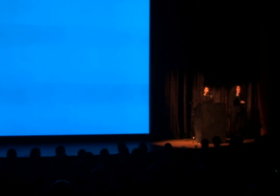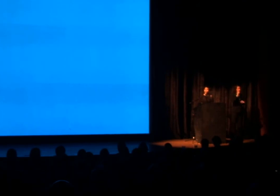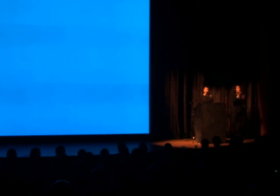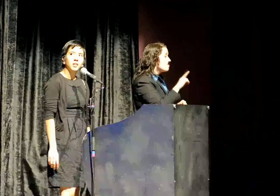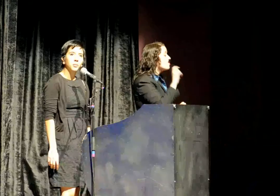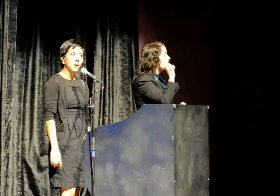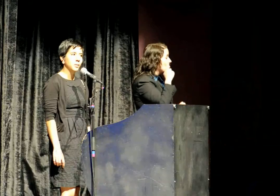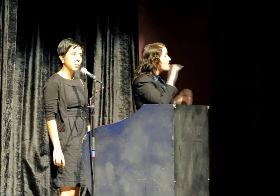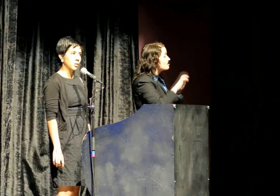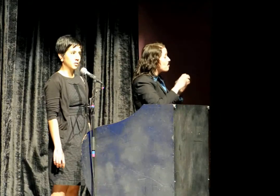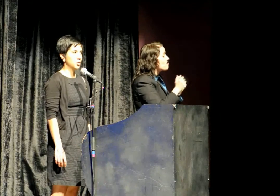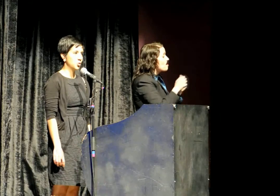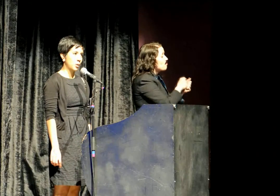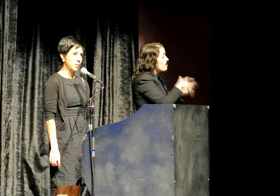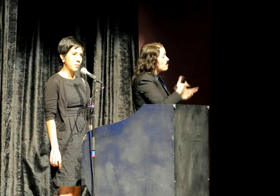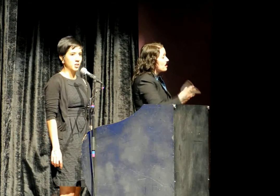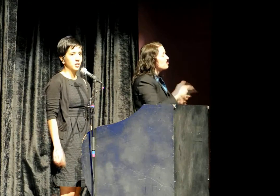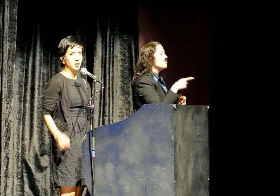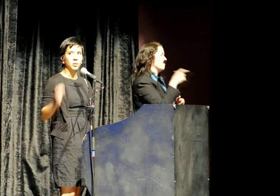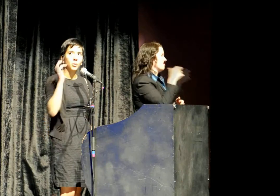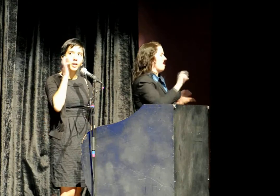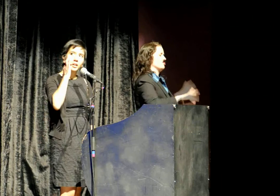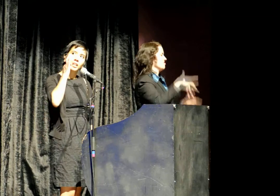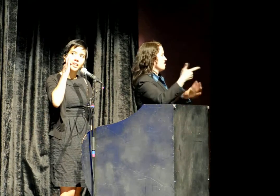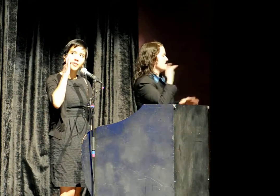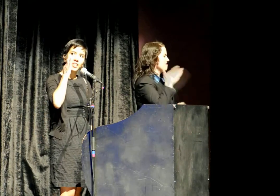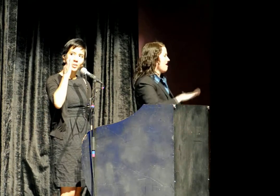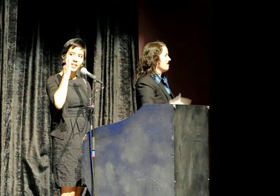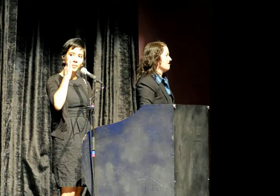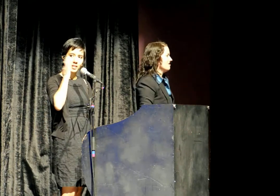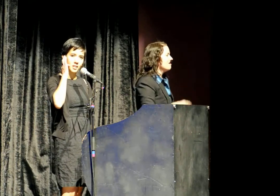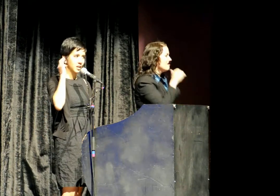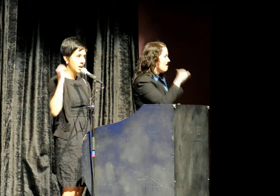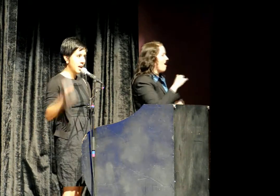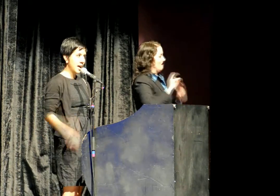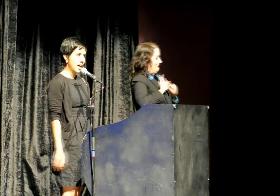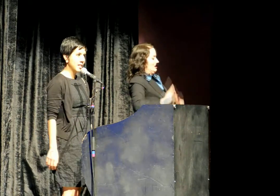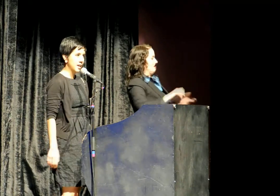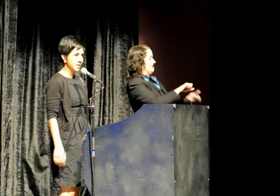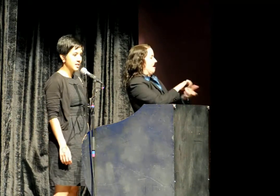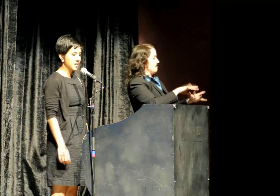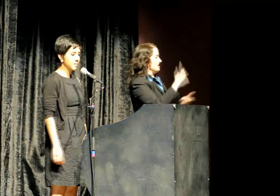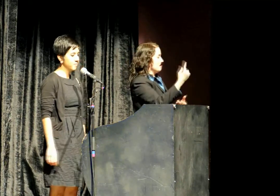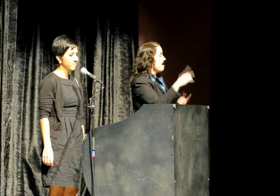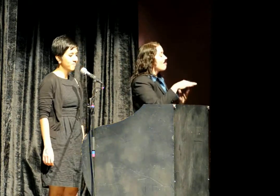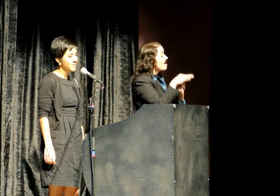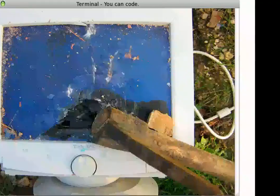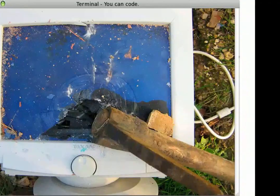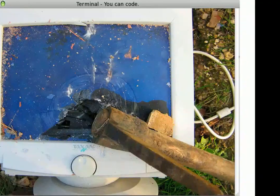things up, you probably won't screw up that much. You won't get any physical damages unless